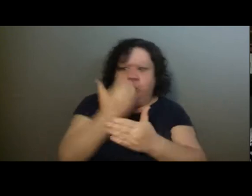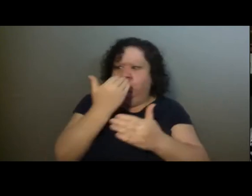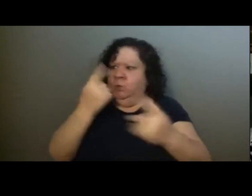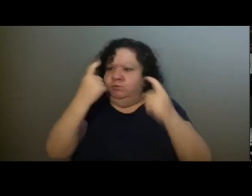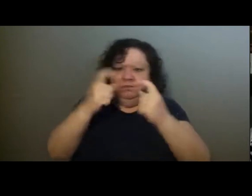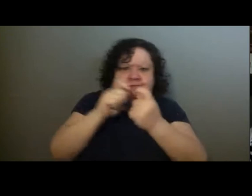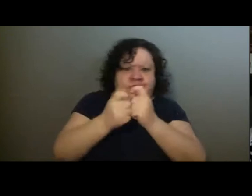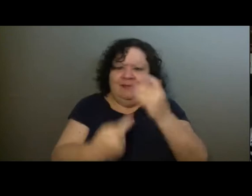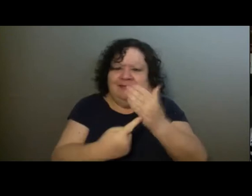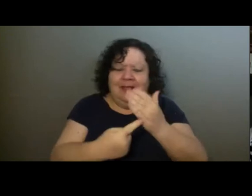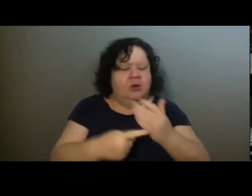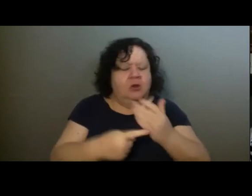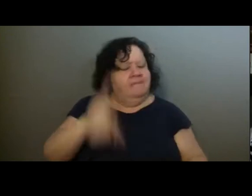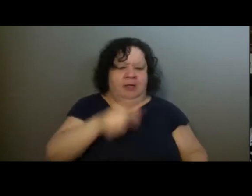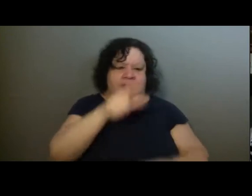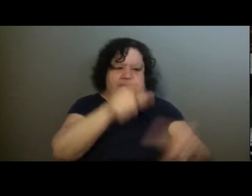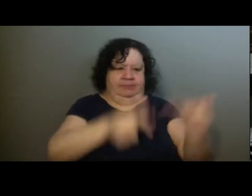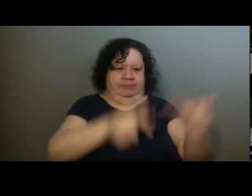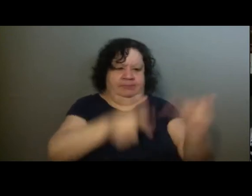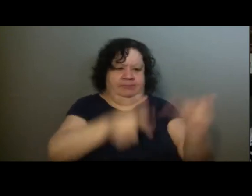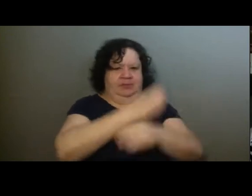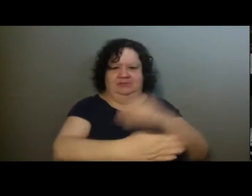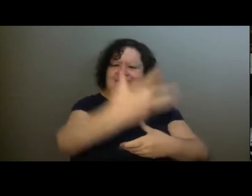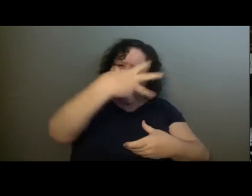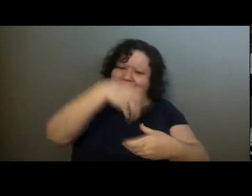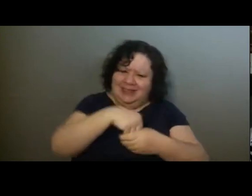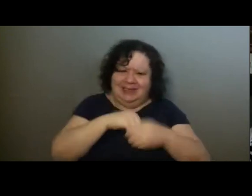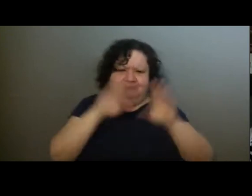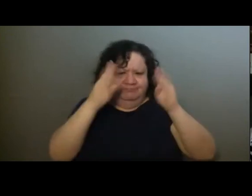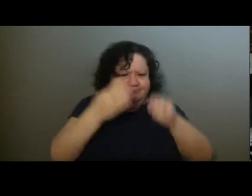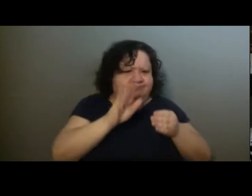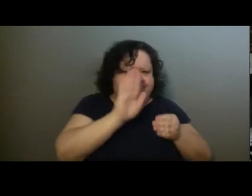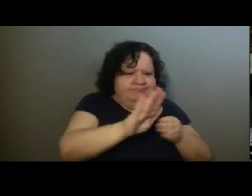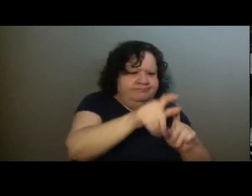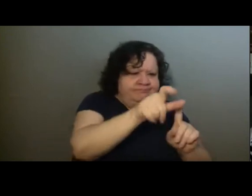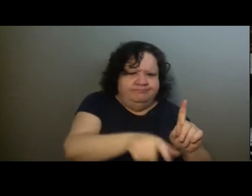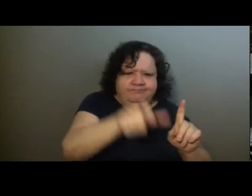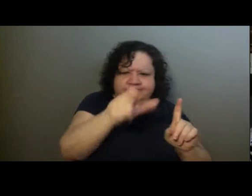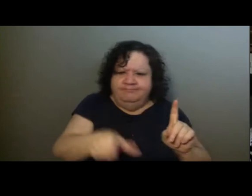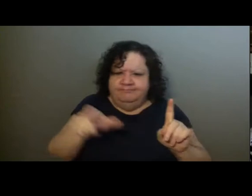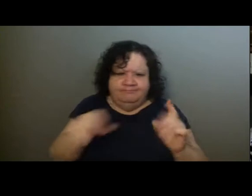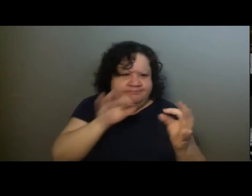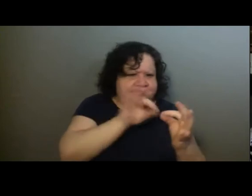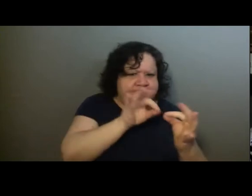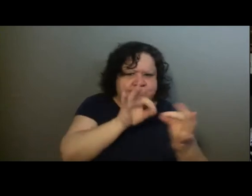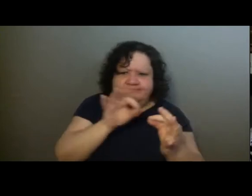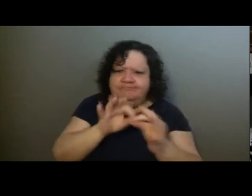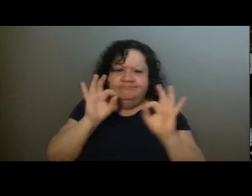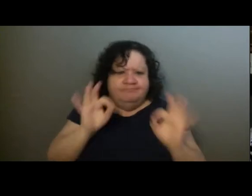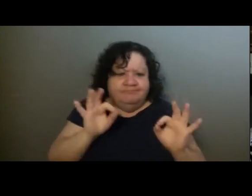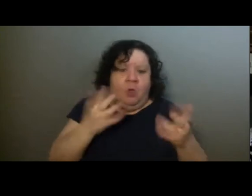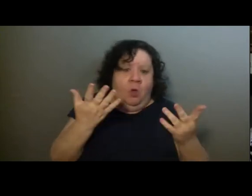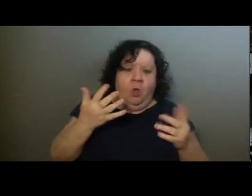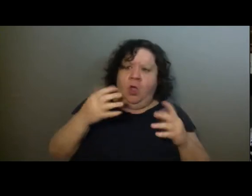trialed, and for how long. And what is the change that needs to be developed? What changes needs to happen to